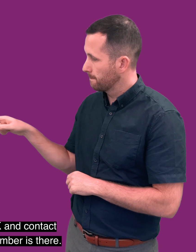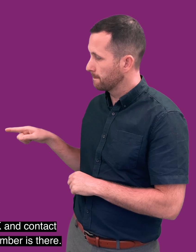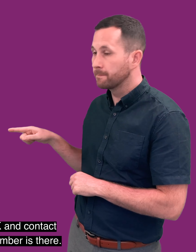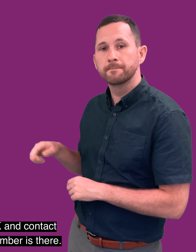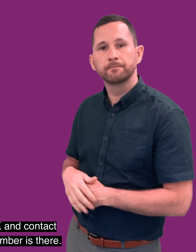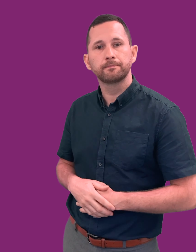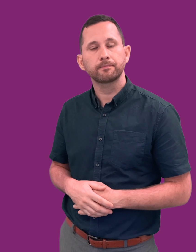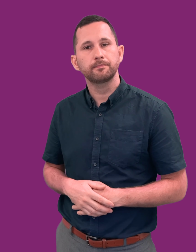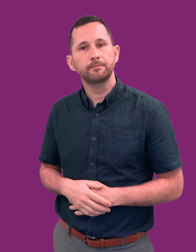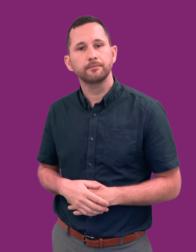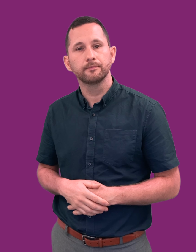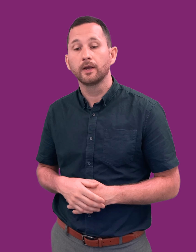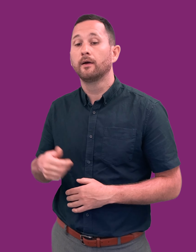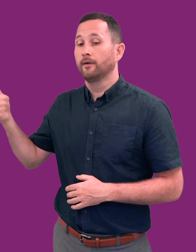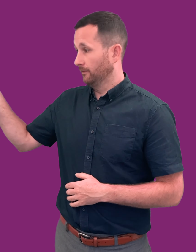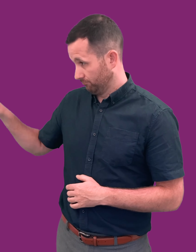there.